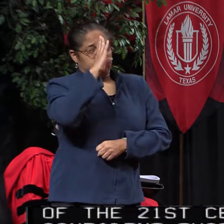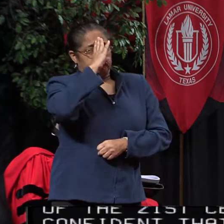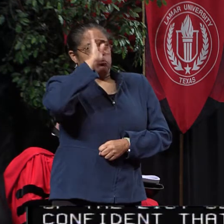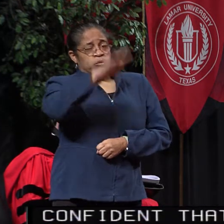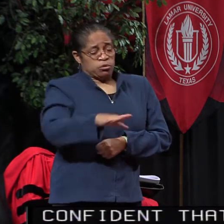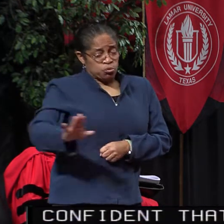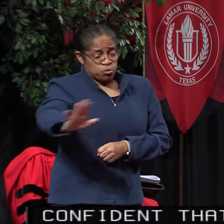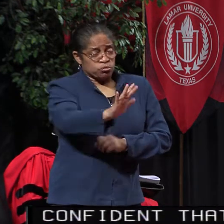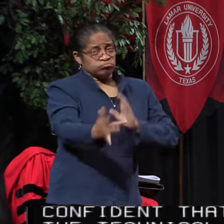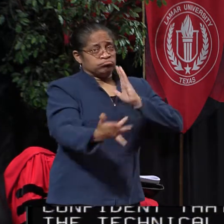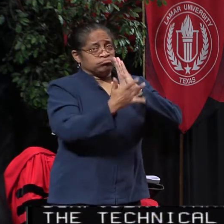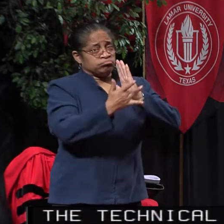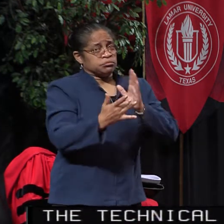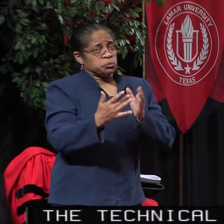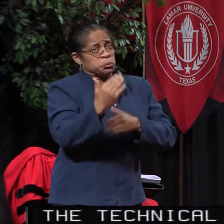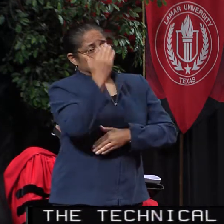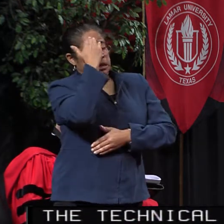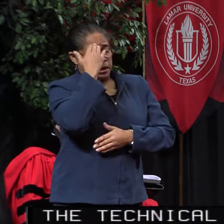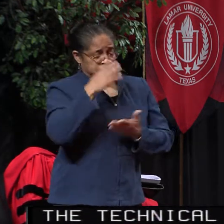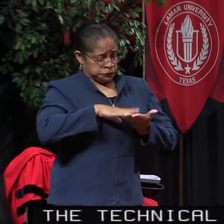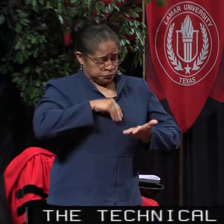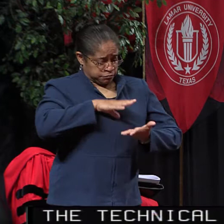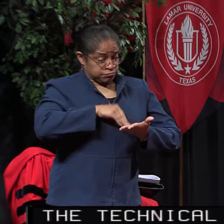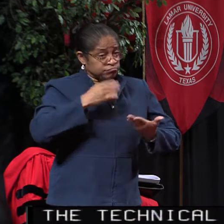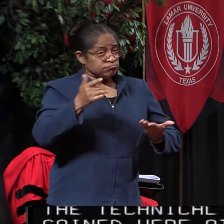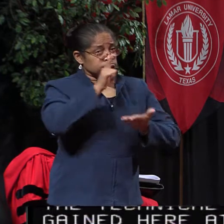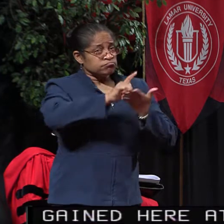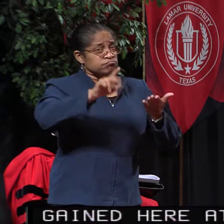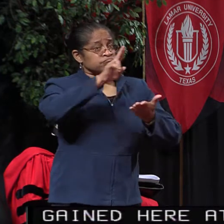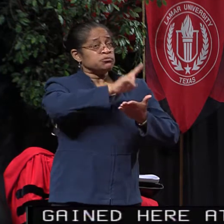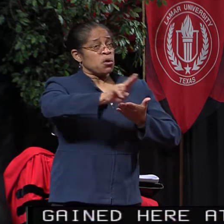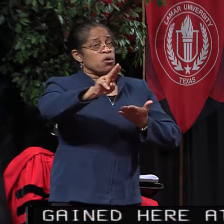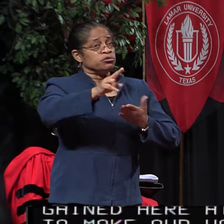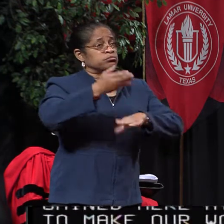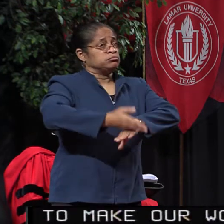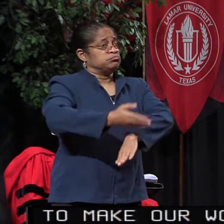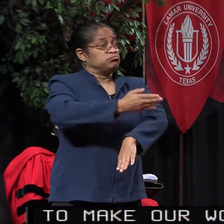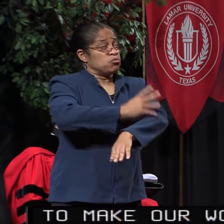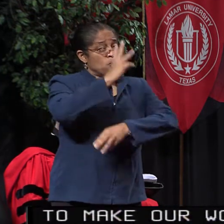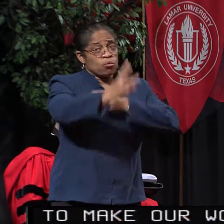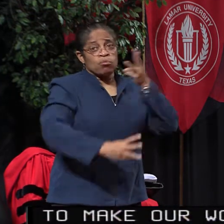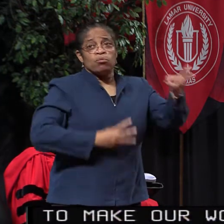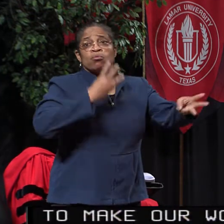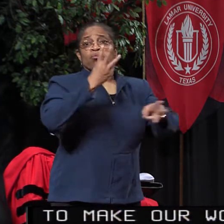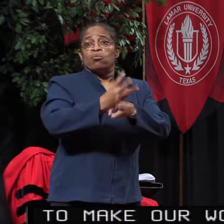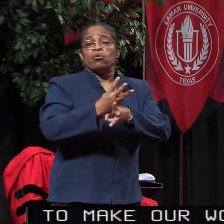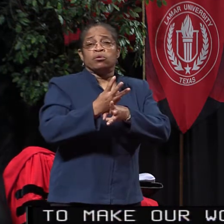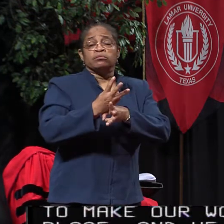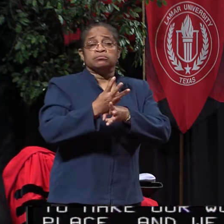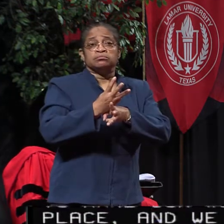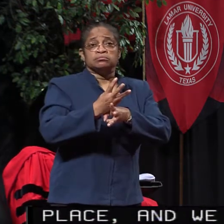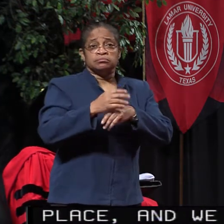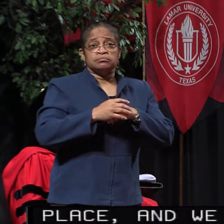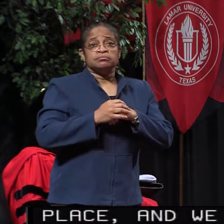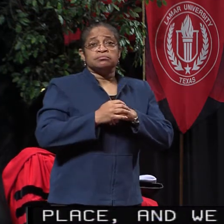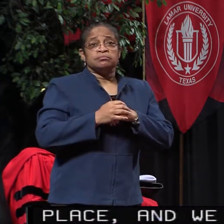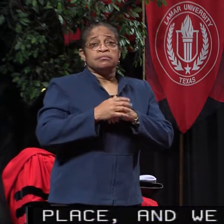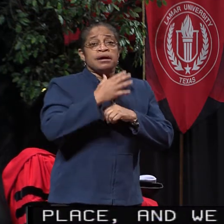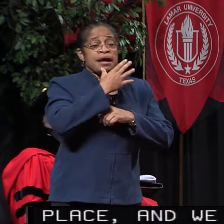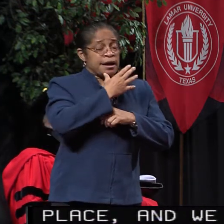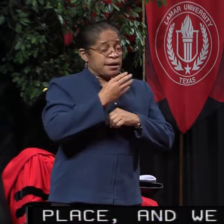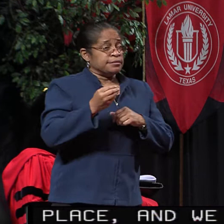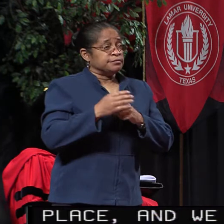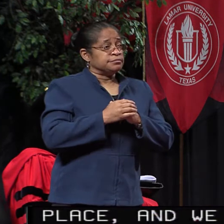the technical knowledge you have gained here at Lamar University to make our world a better place, and we will be taking pride in your